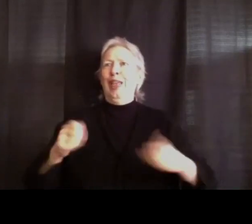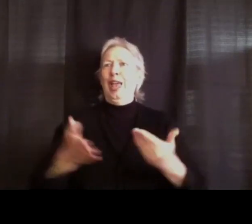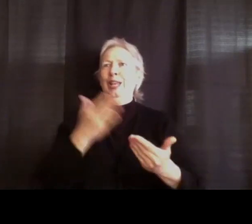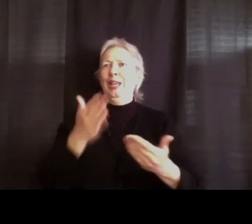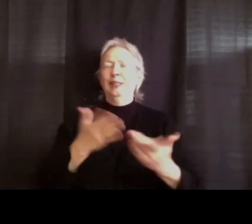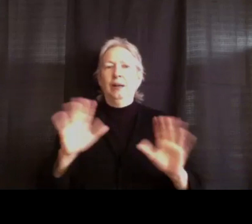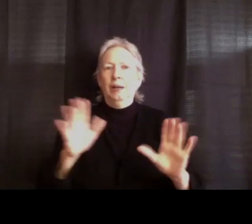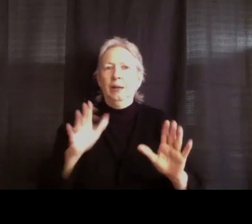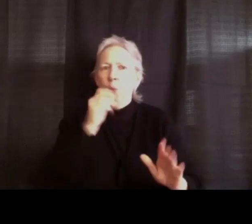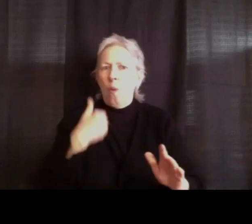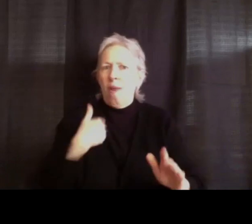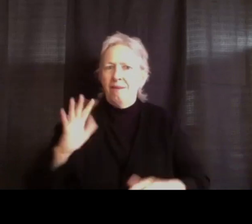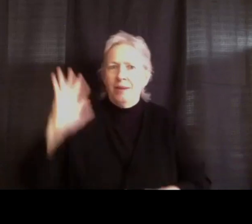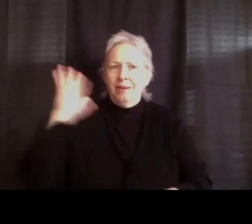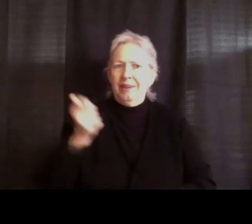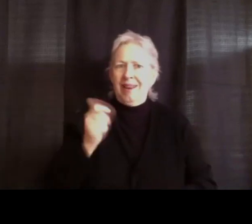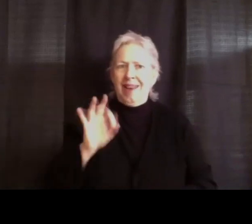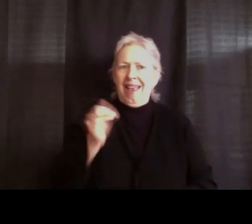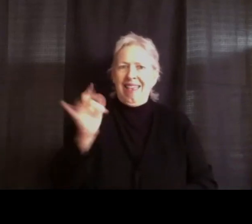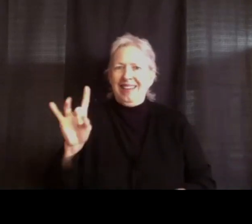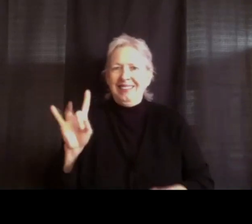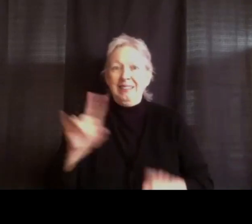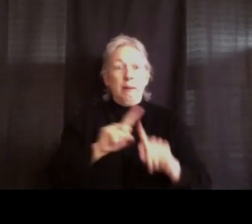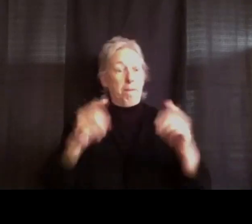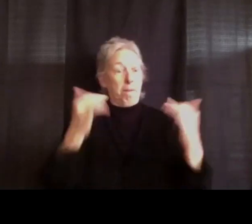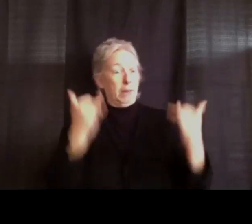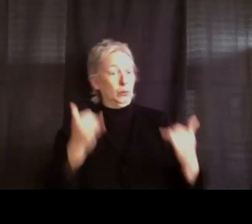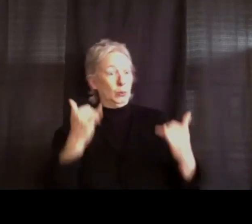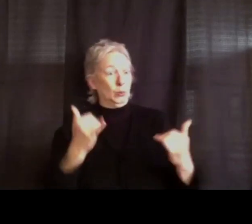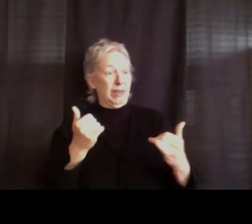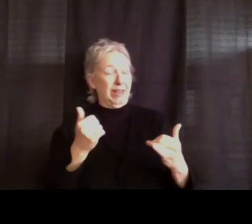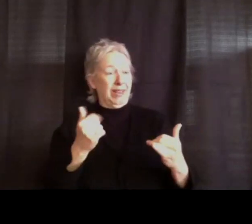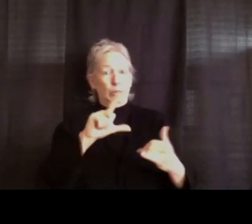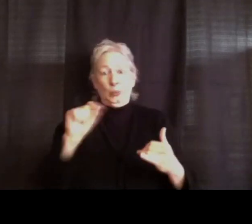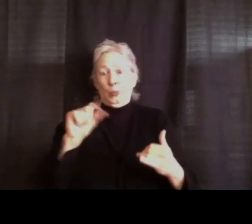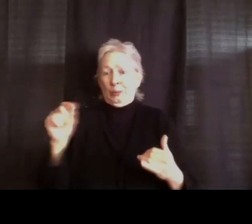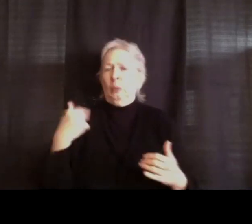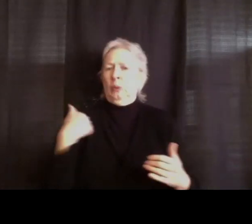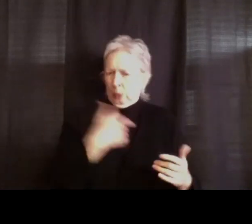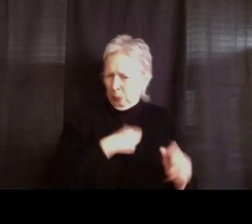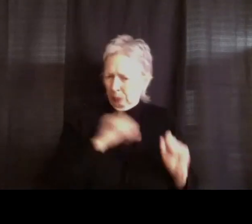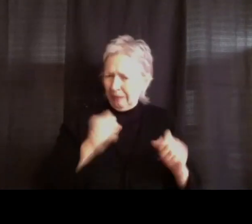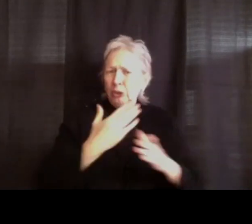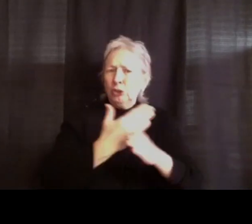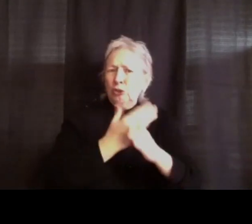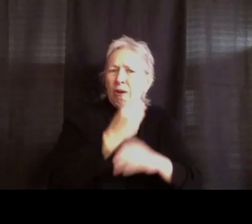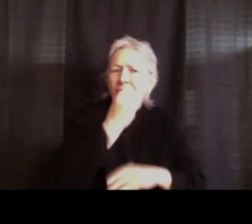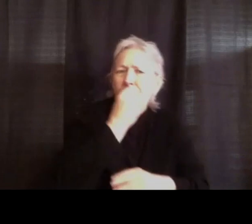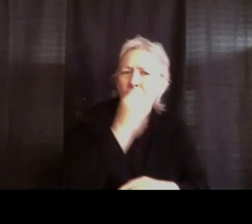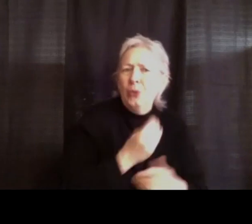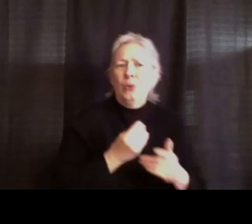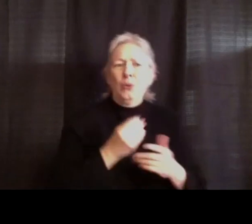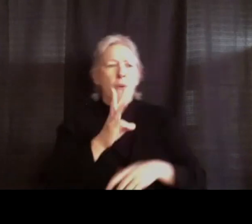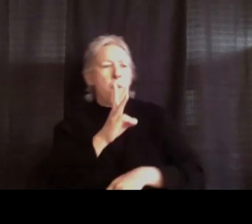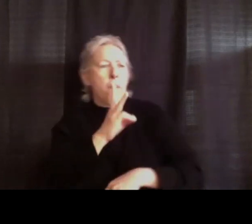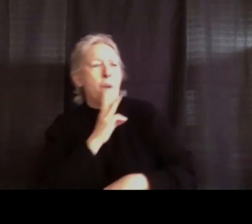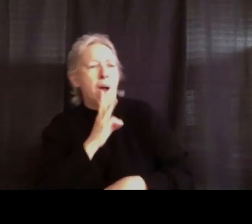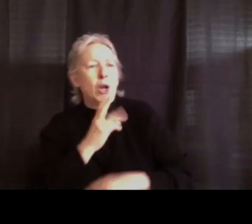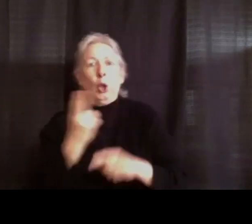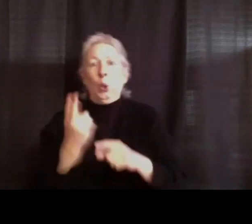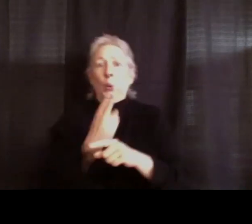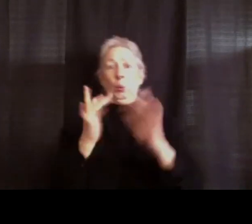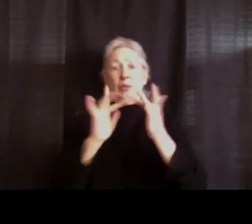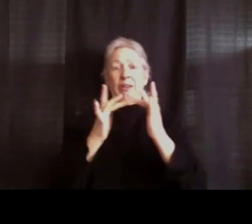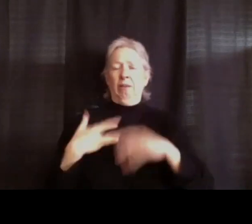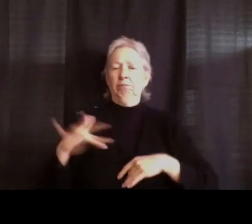But now we can share food with the hungry and water with the thirsty, with funds given at the click of a mouse or the